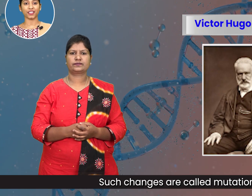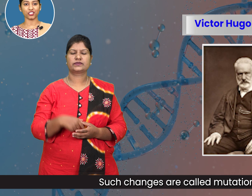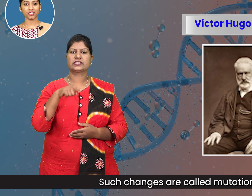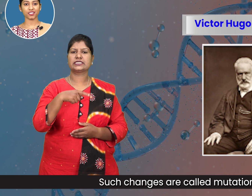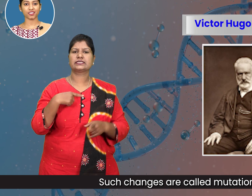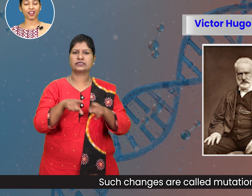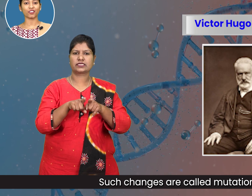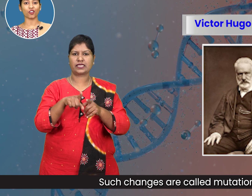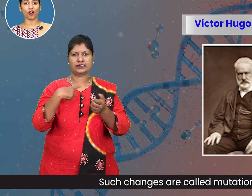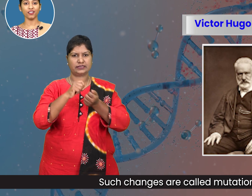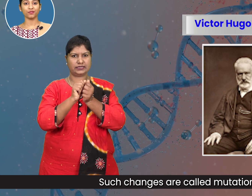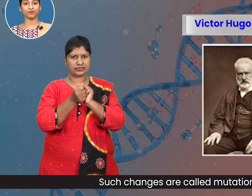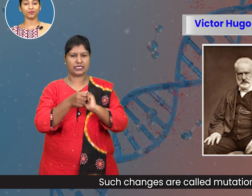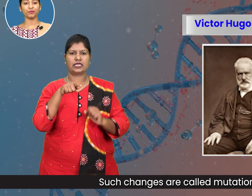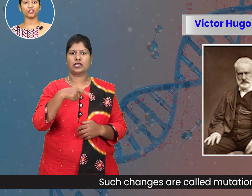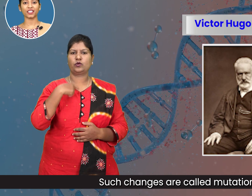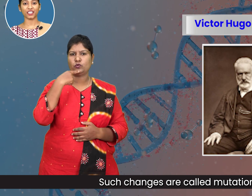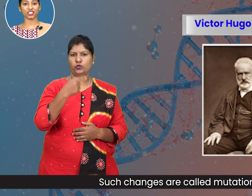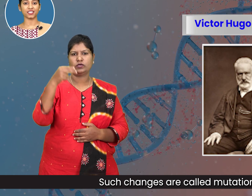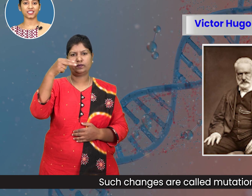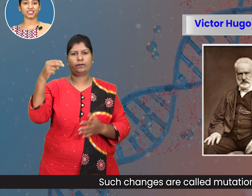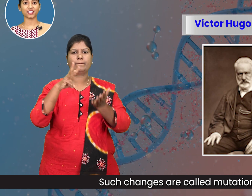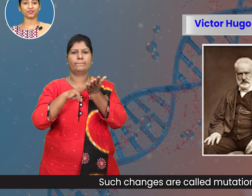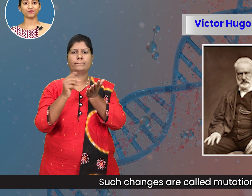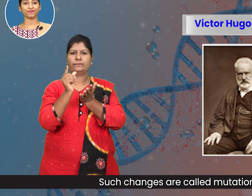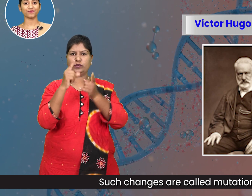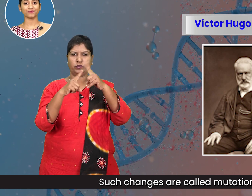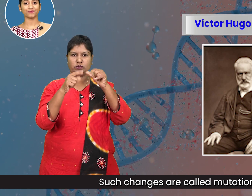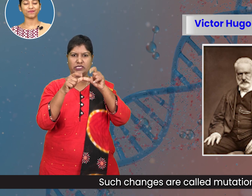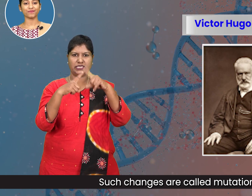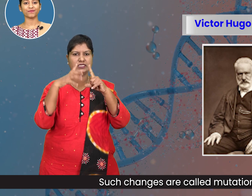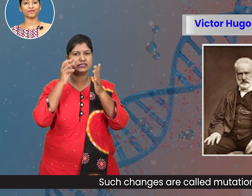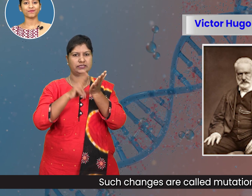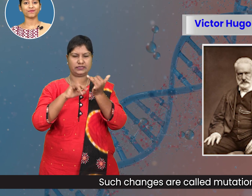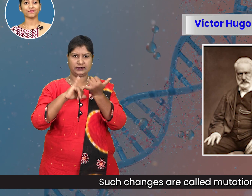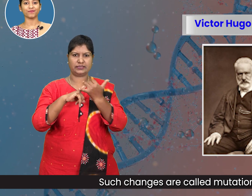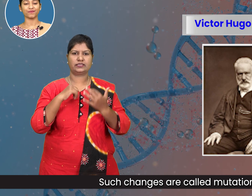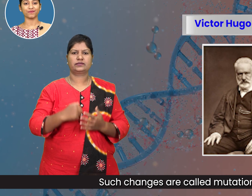Such changes are called mutations.